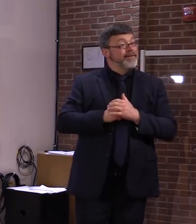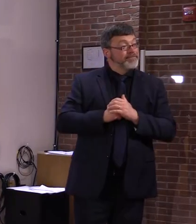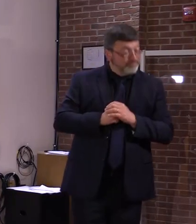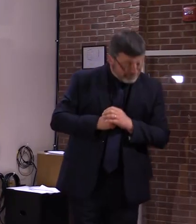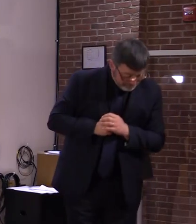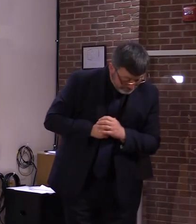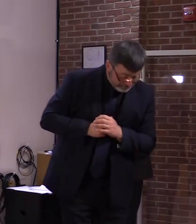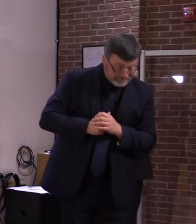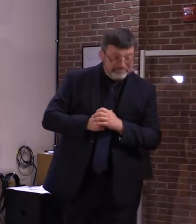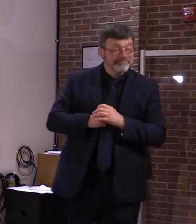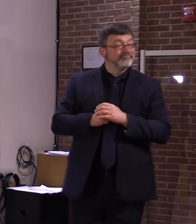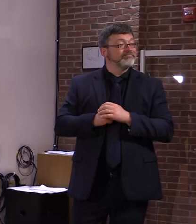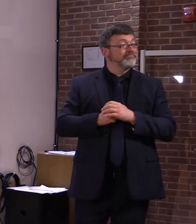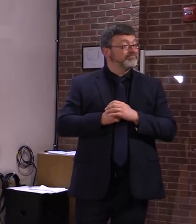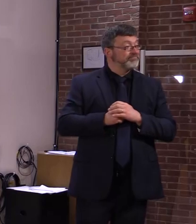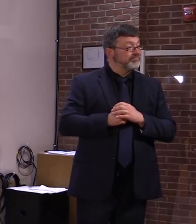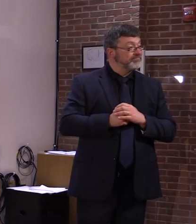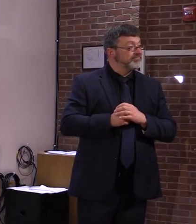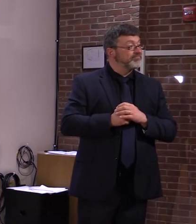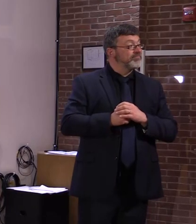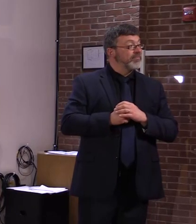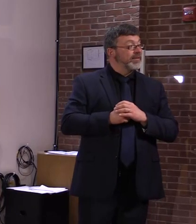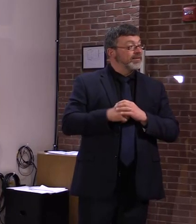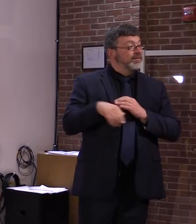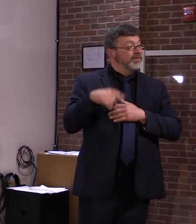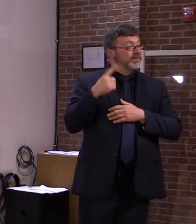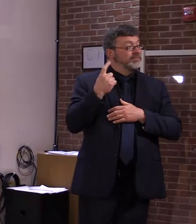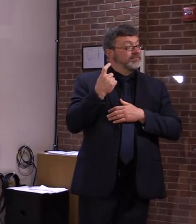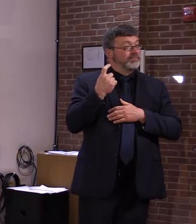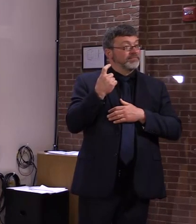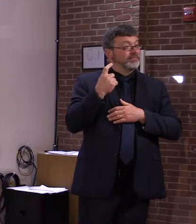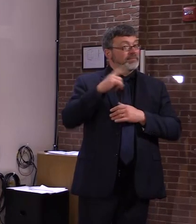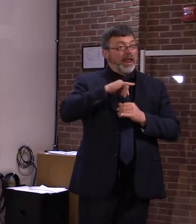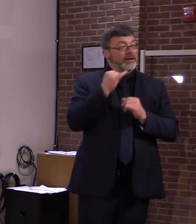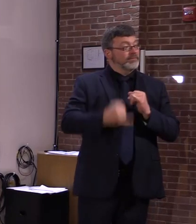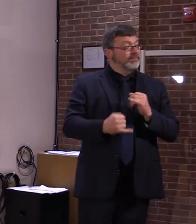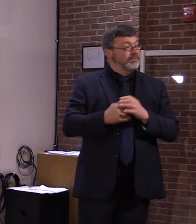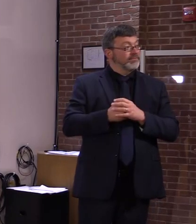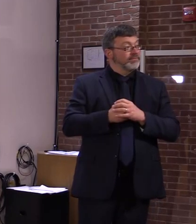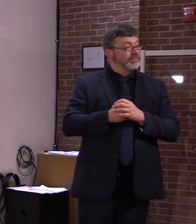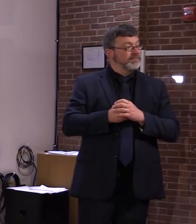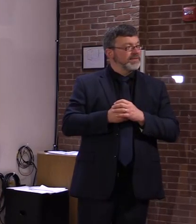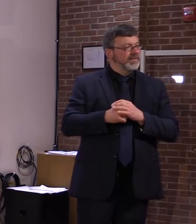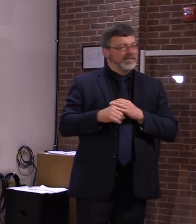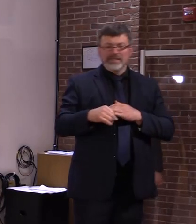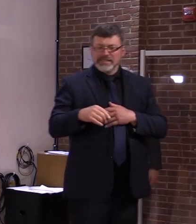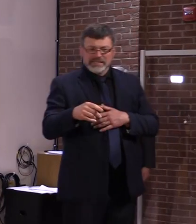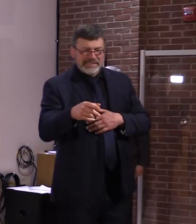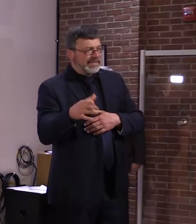And lastly, I think in record time, Andrew McGregor, Caledonian Record. Don't ruin this now.